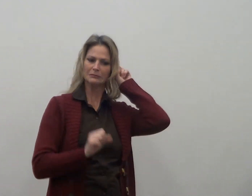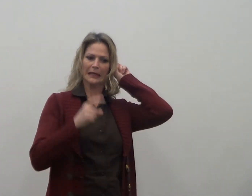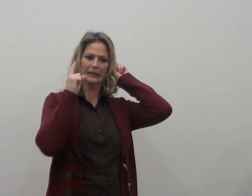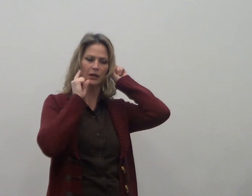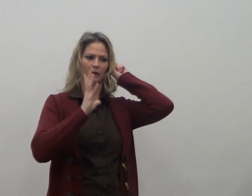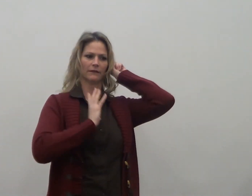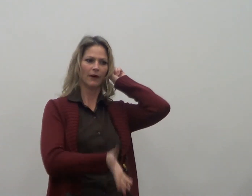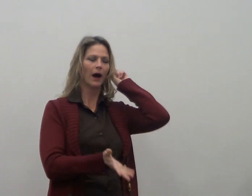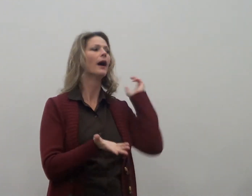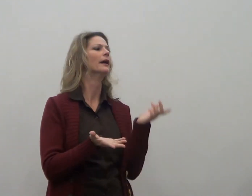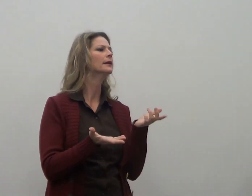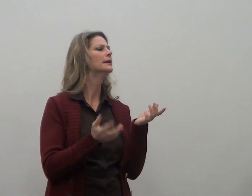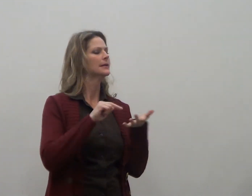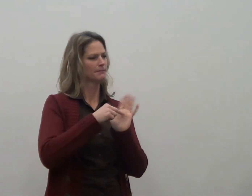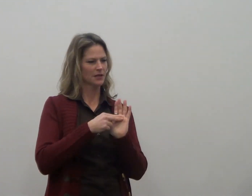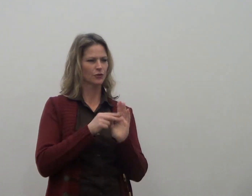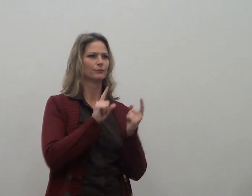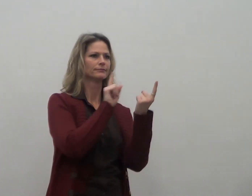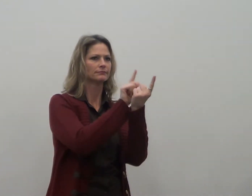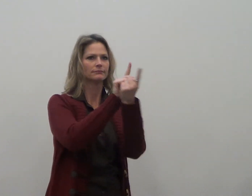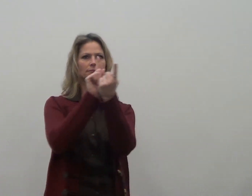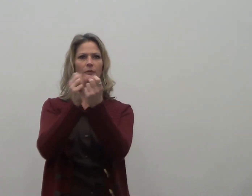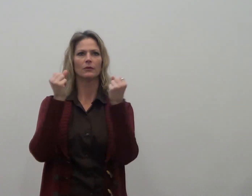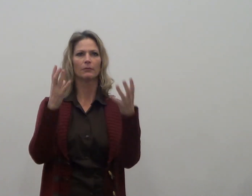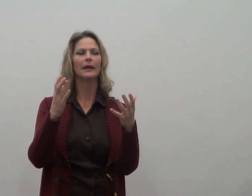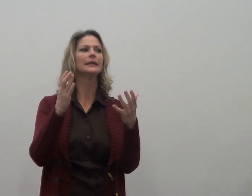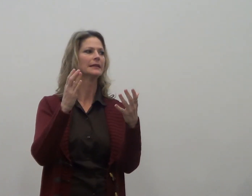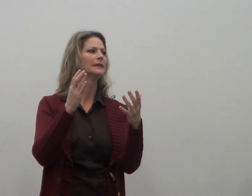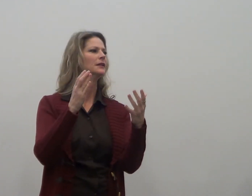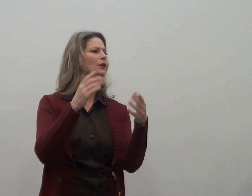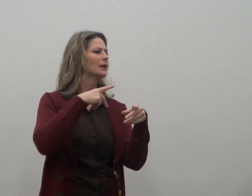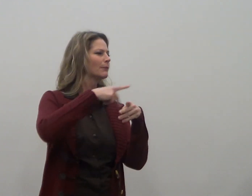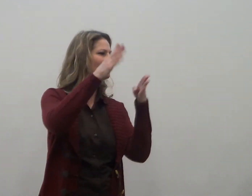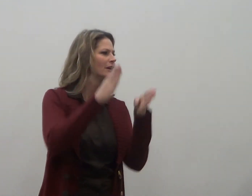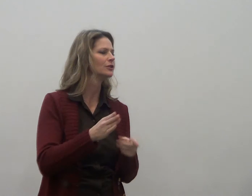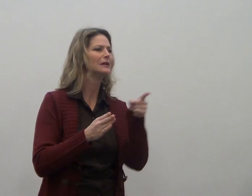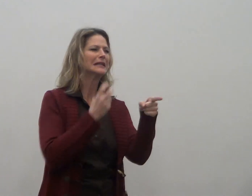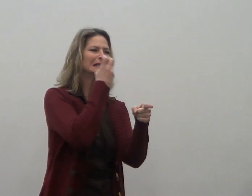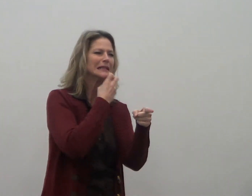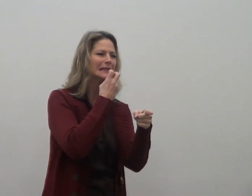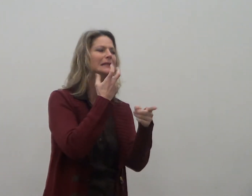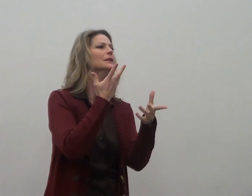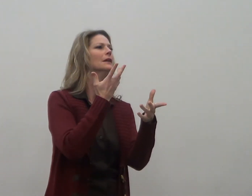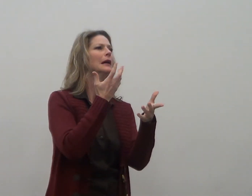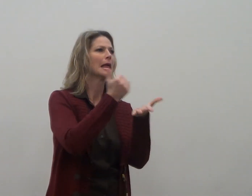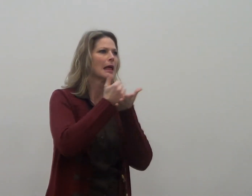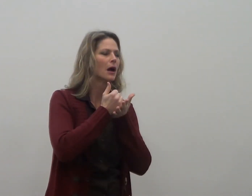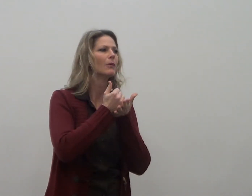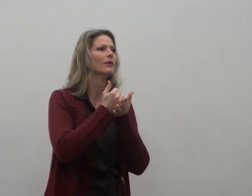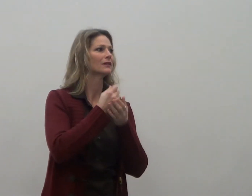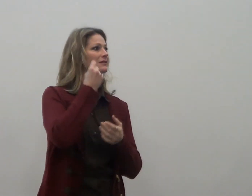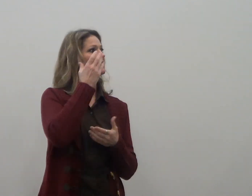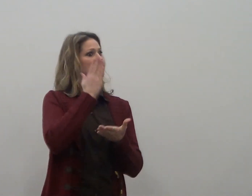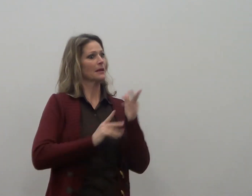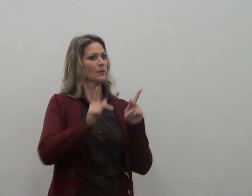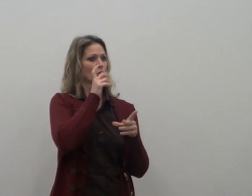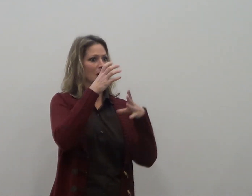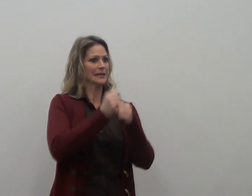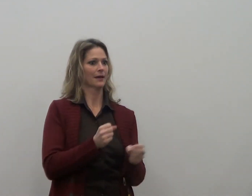with multiple specialists on speech and listening, because for some people they were born deaf, so it's new to them, and some people lost their hearing,